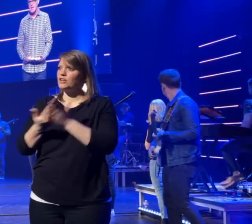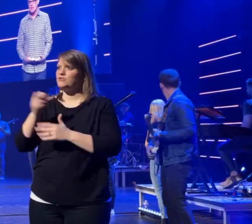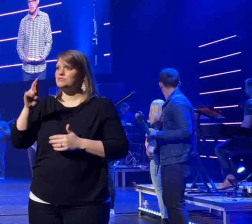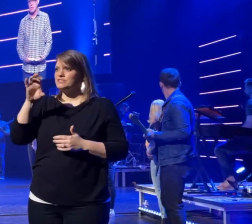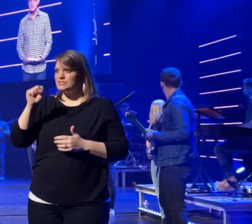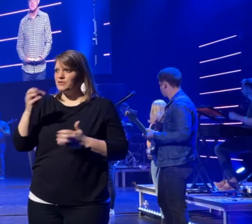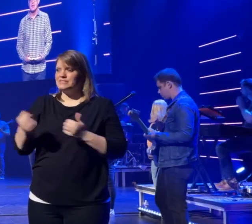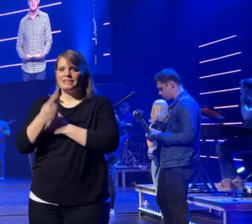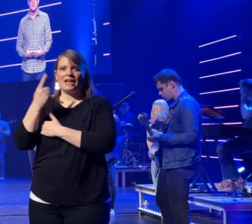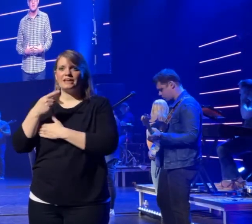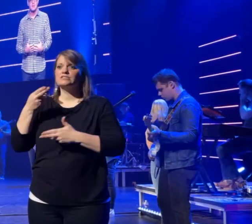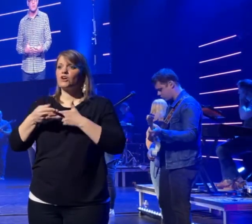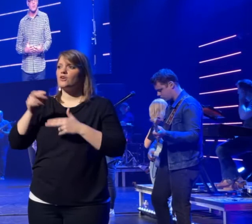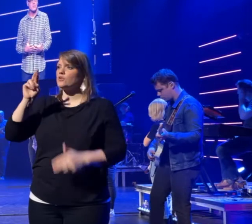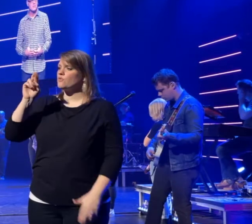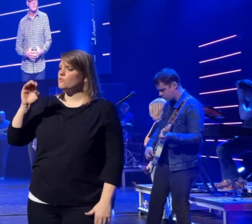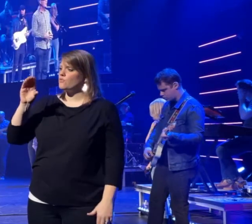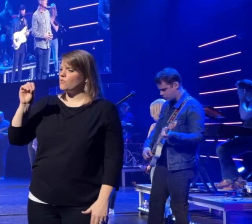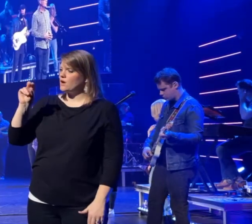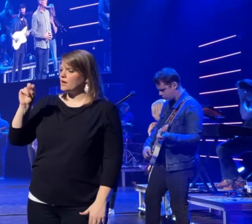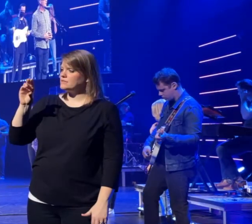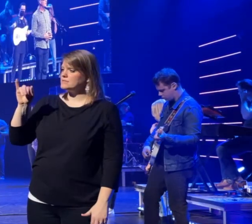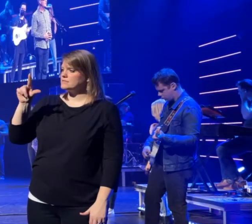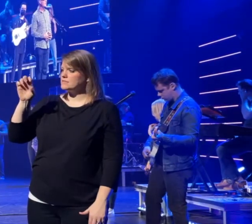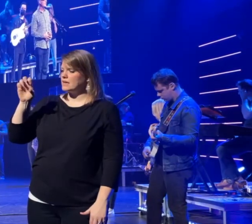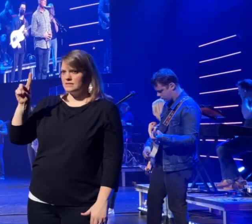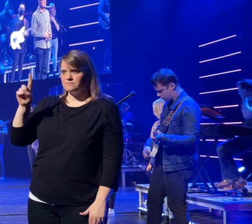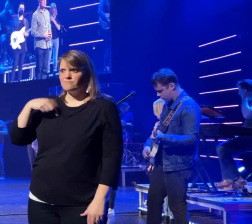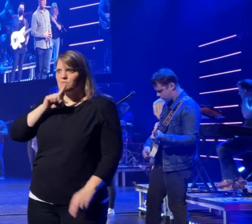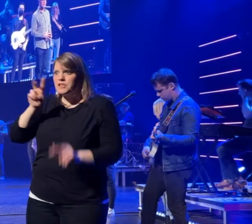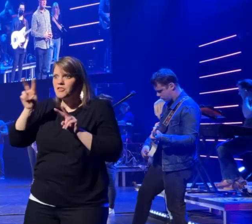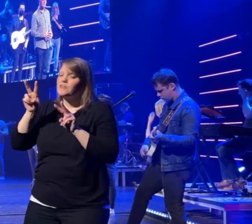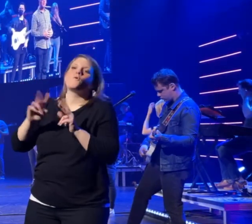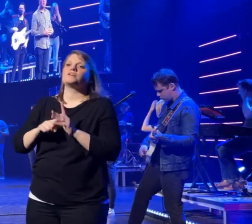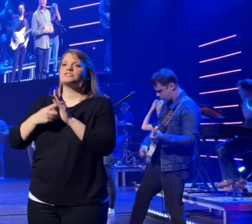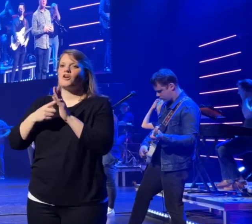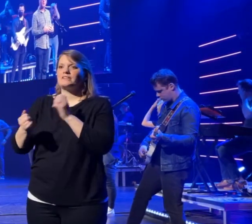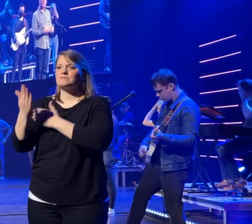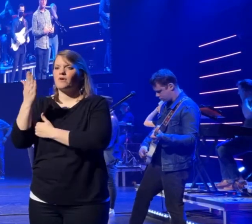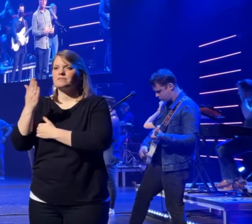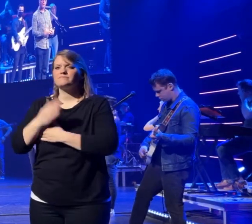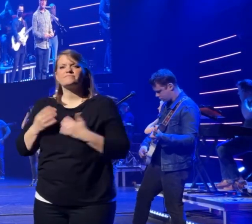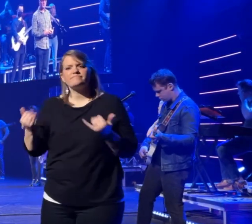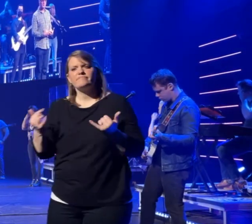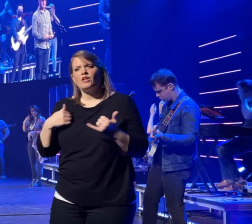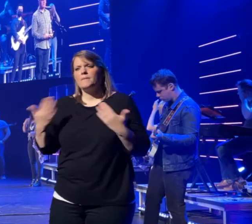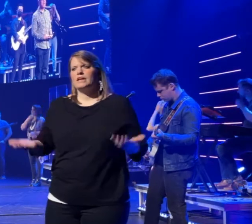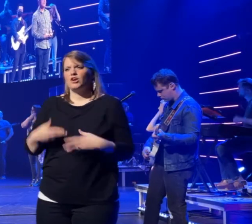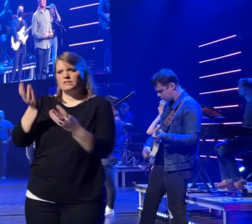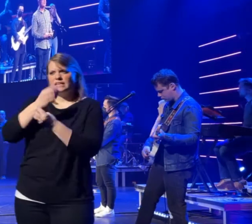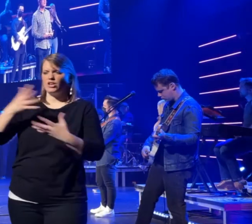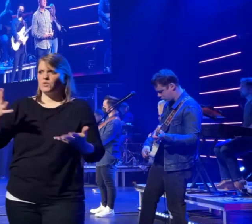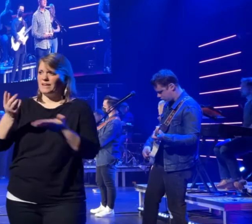today called Reconciled, and I'm looking forward to opening that series this morning. But I'm here to tell you that next